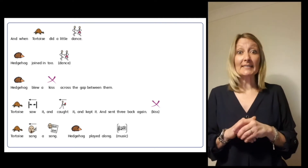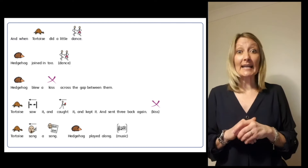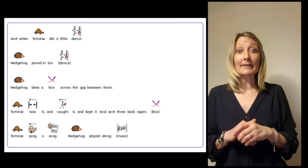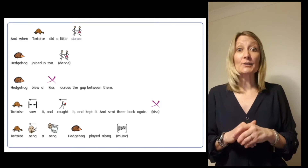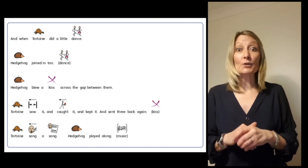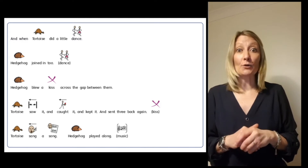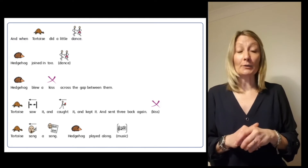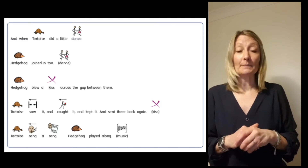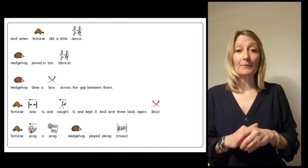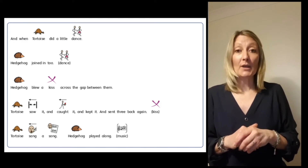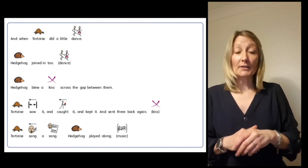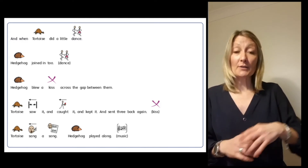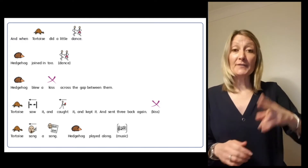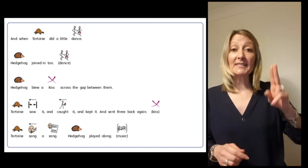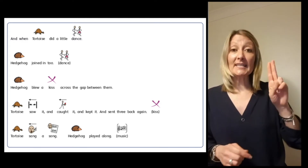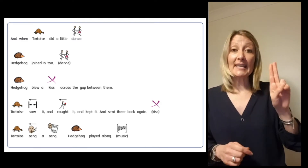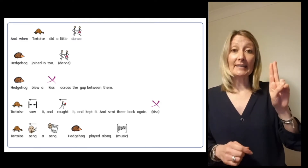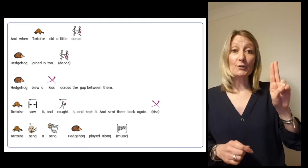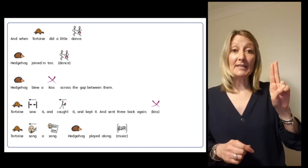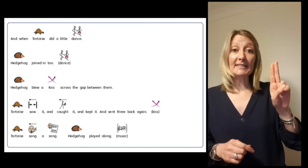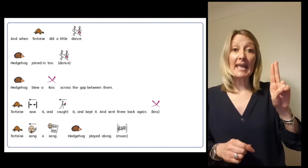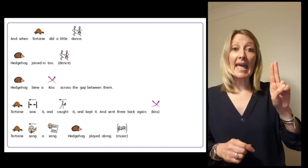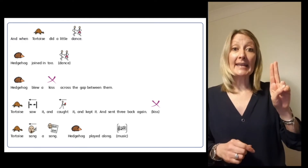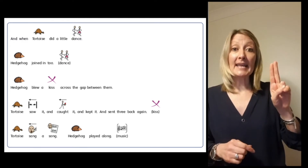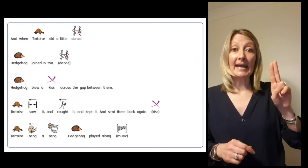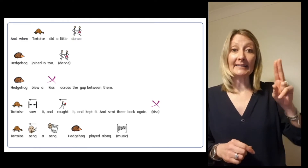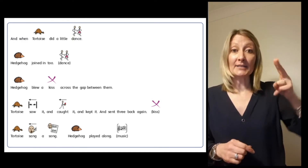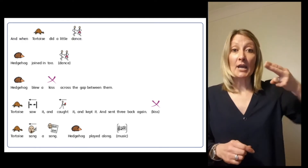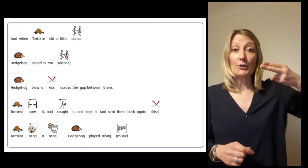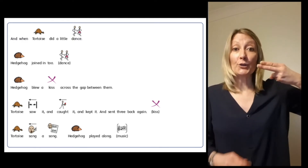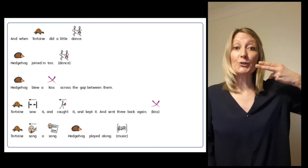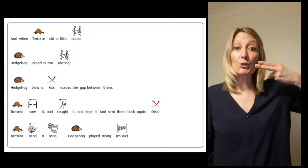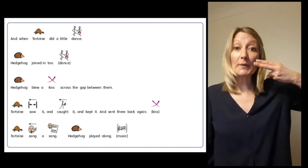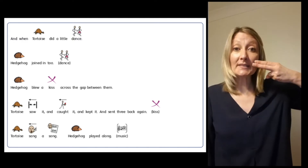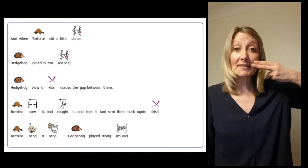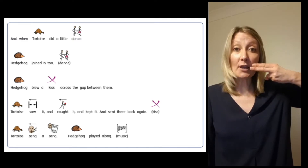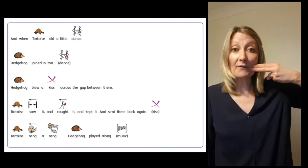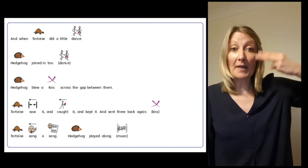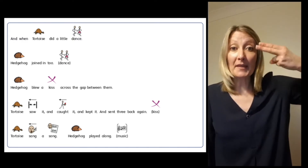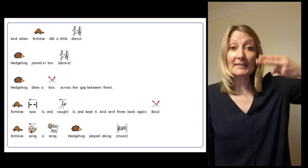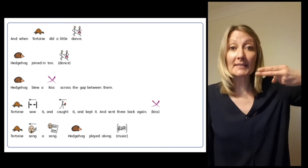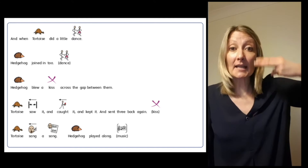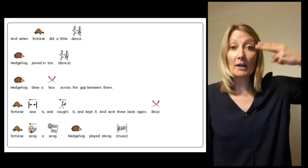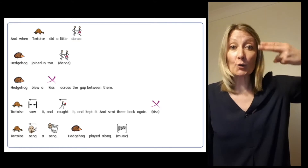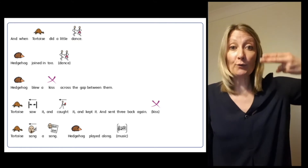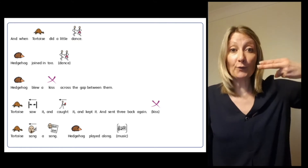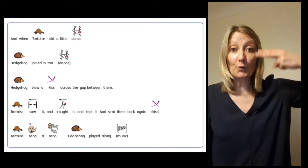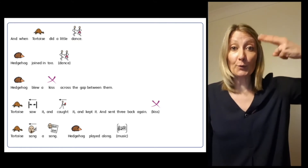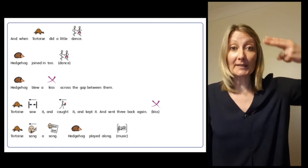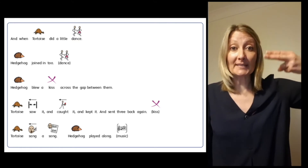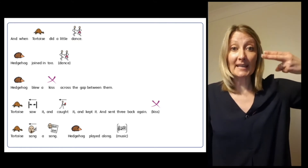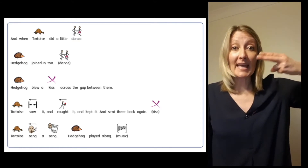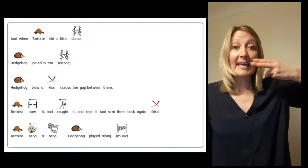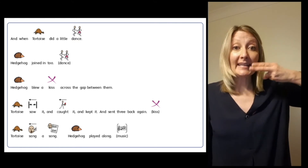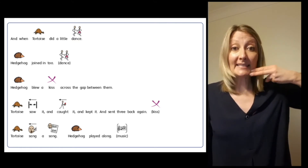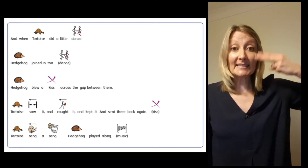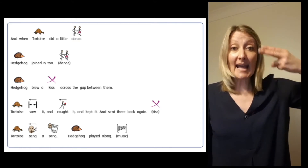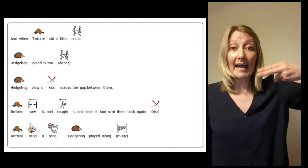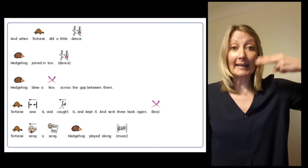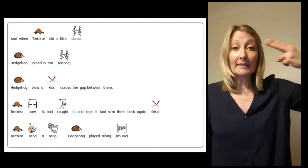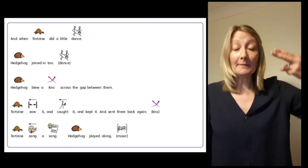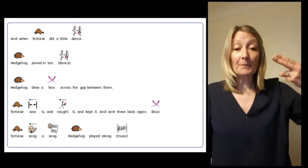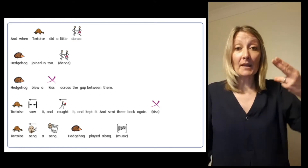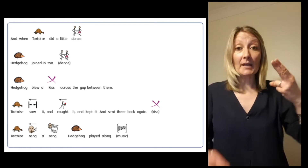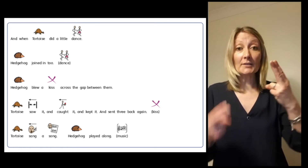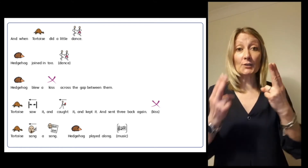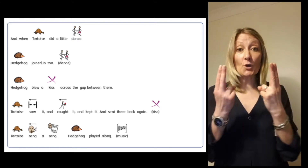Tortoise sang a song. So for singing, you need an N hand. You're going to twist it over and then circle forwards. He